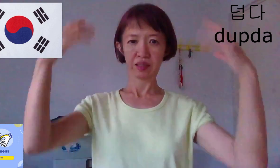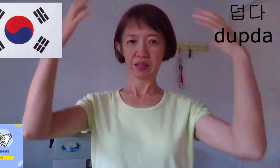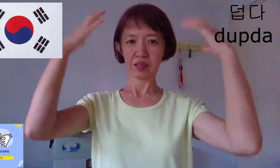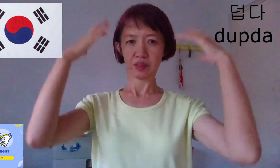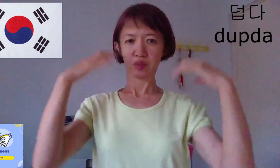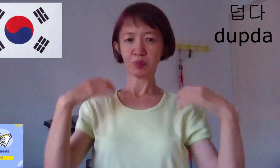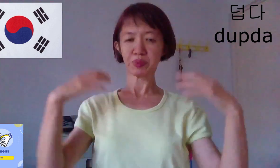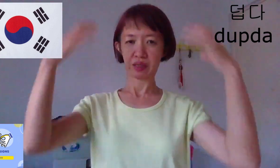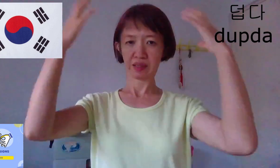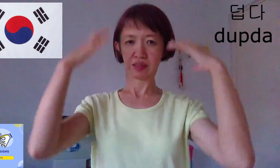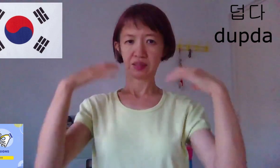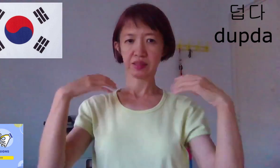dukta.